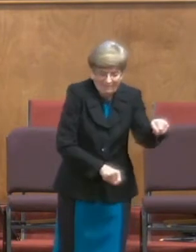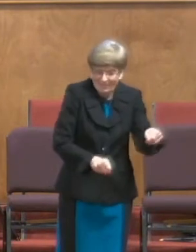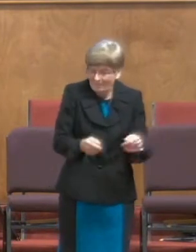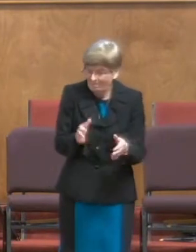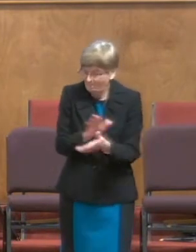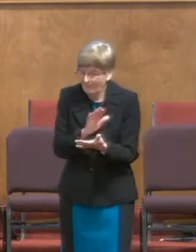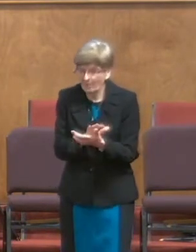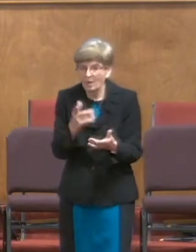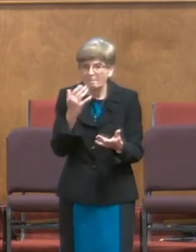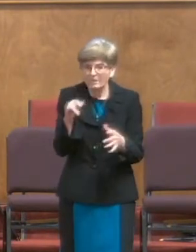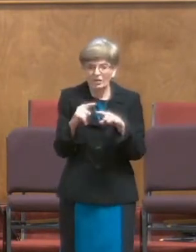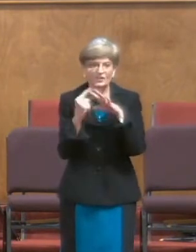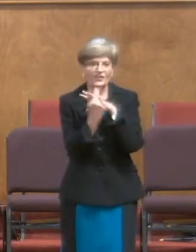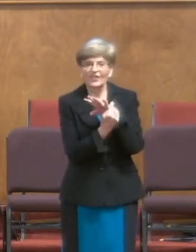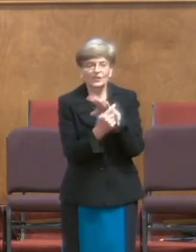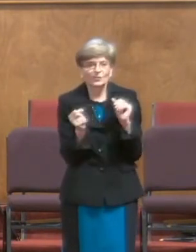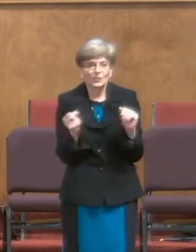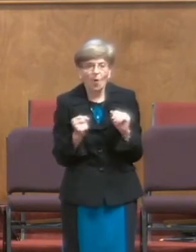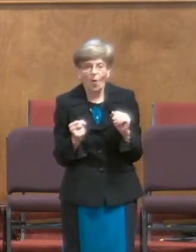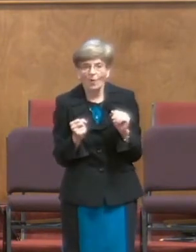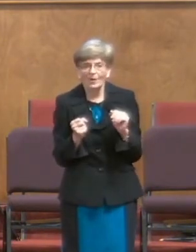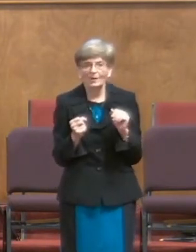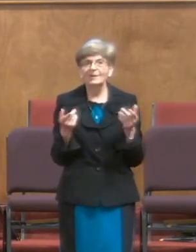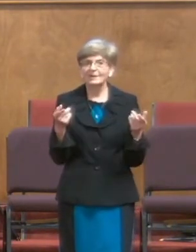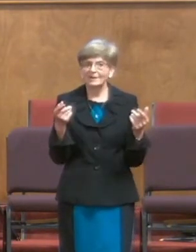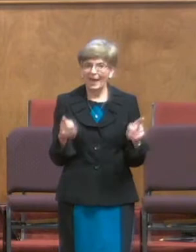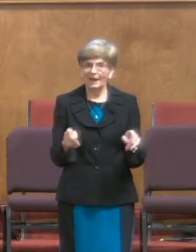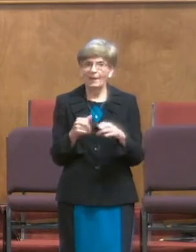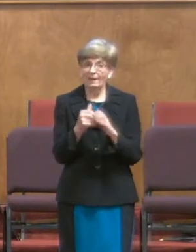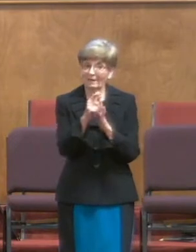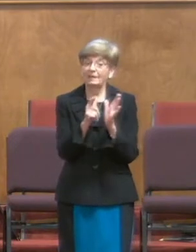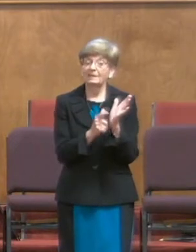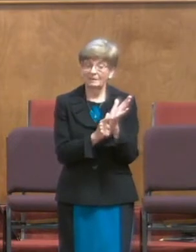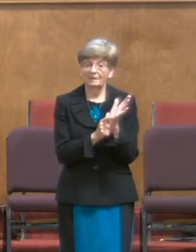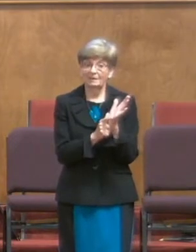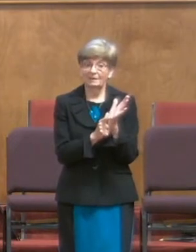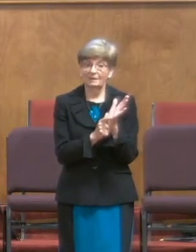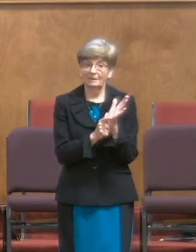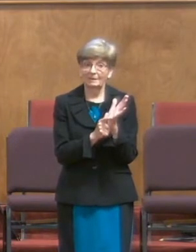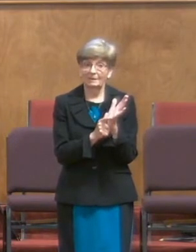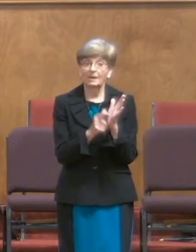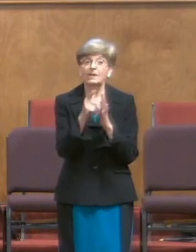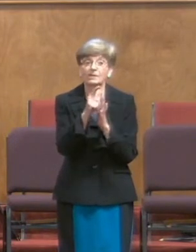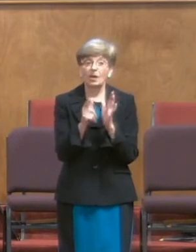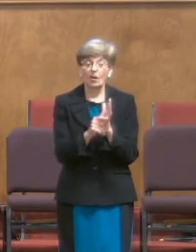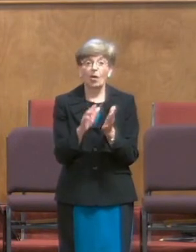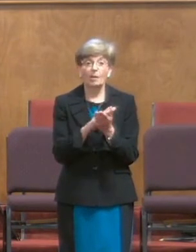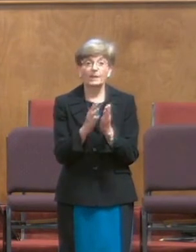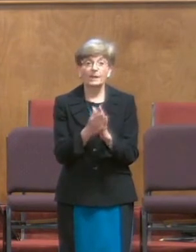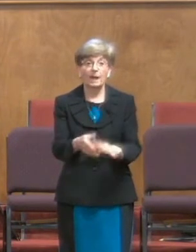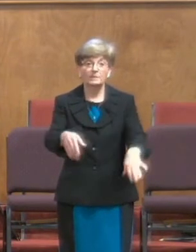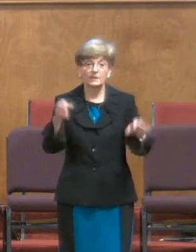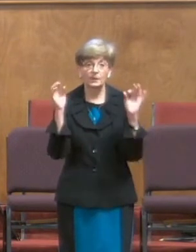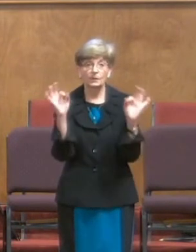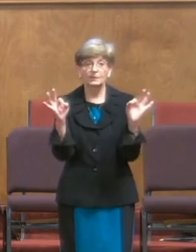are chilled to the bone. And this is what happens to the law of God. It is rendered useless